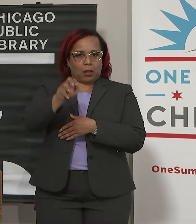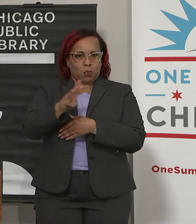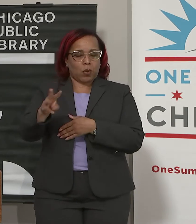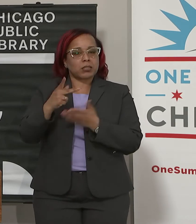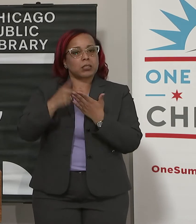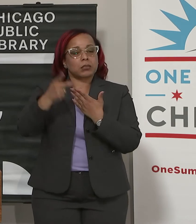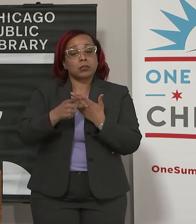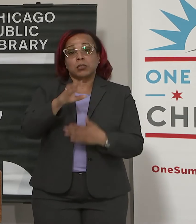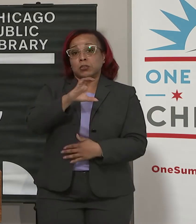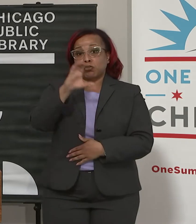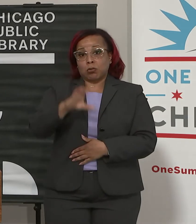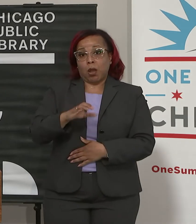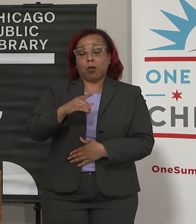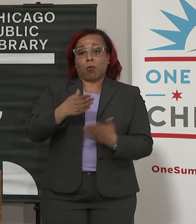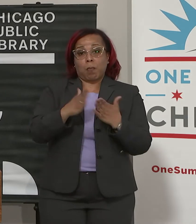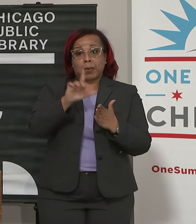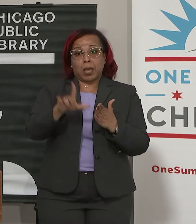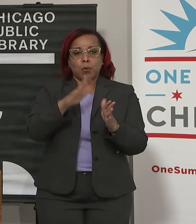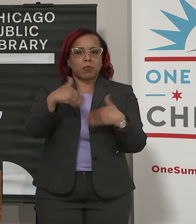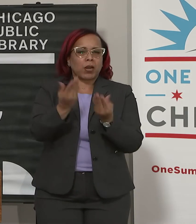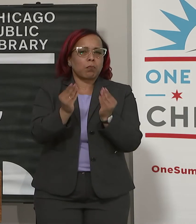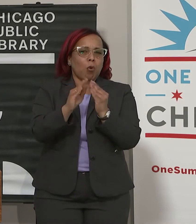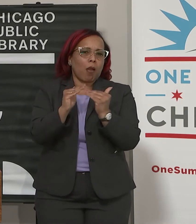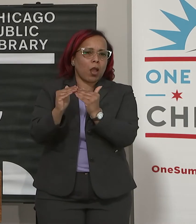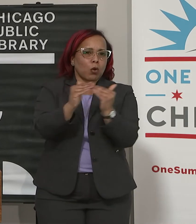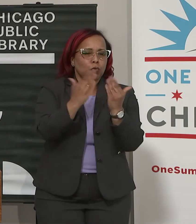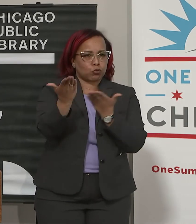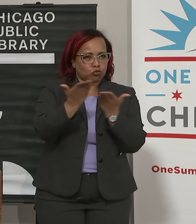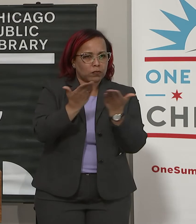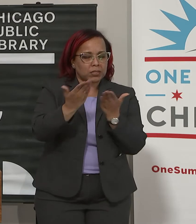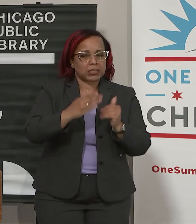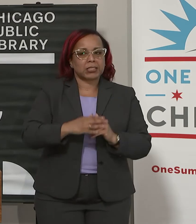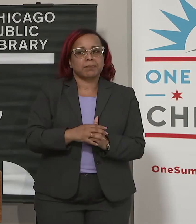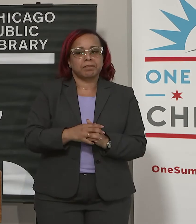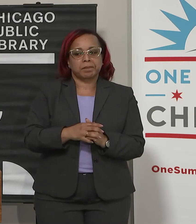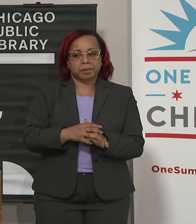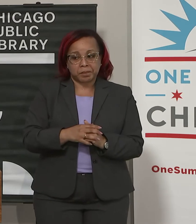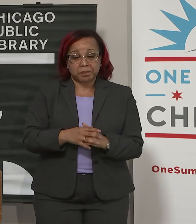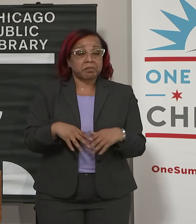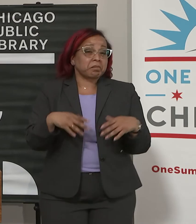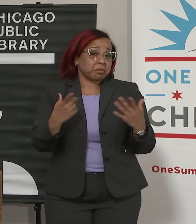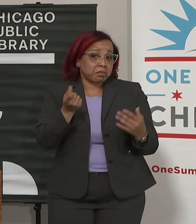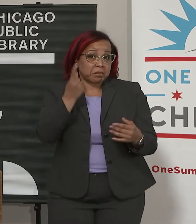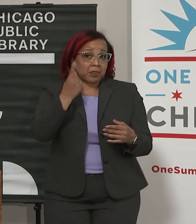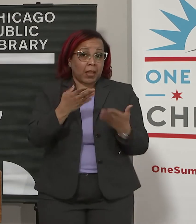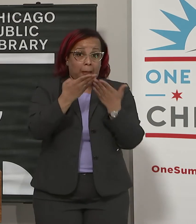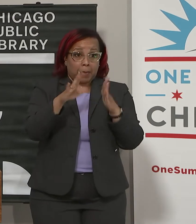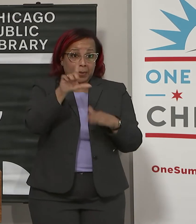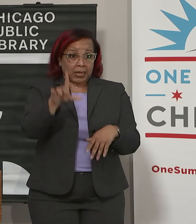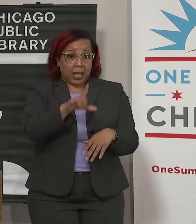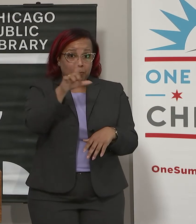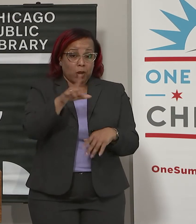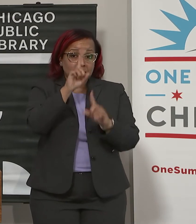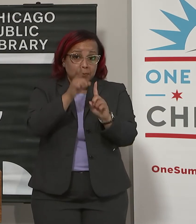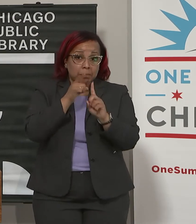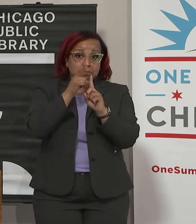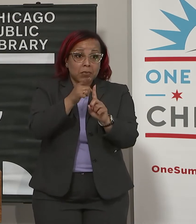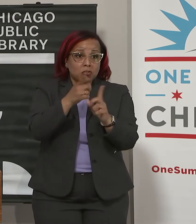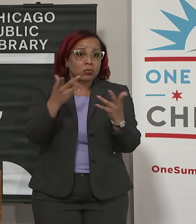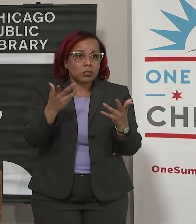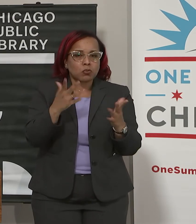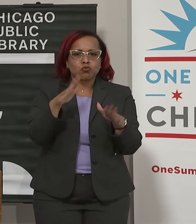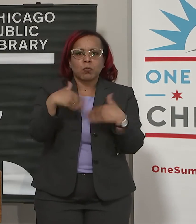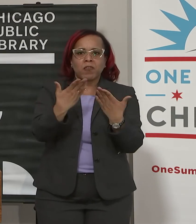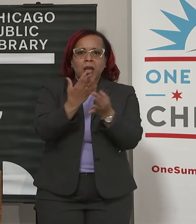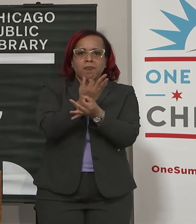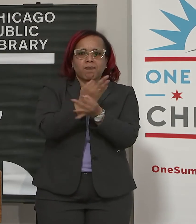Public Library is providing more equitable services. After all, a public library's mission is to